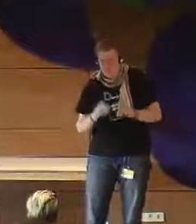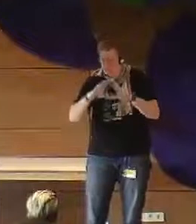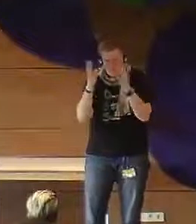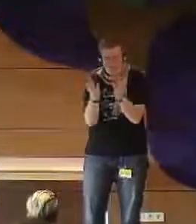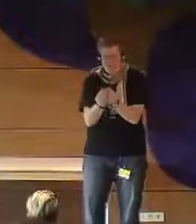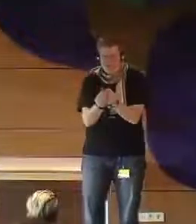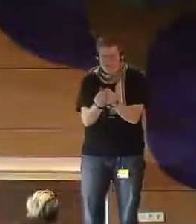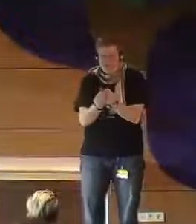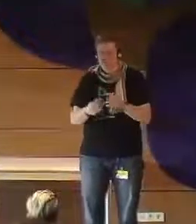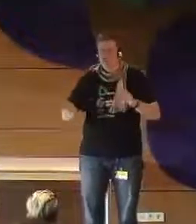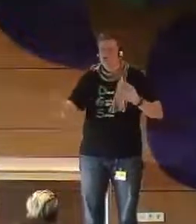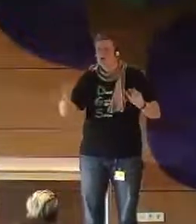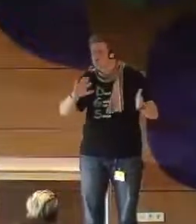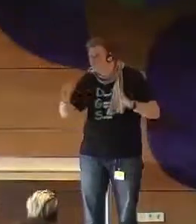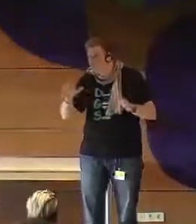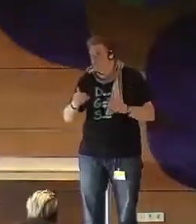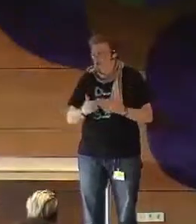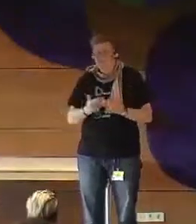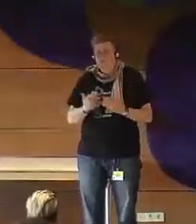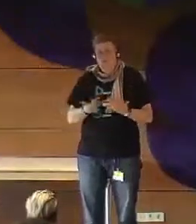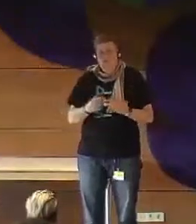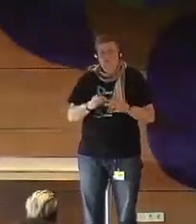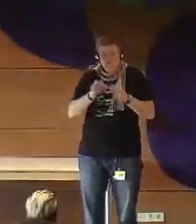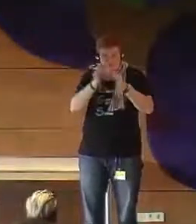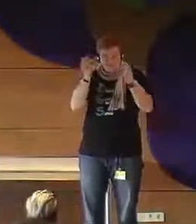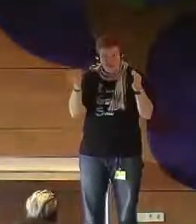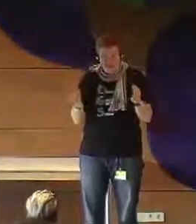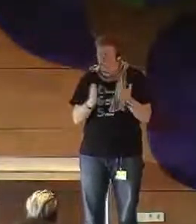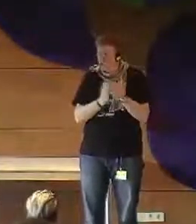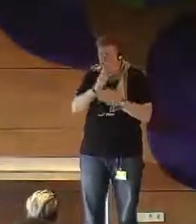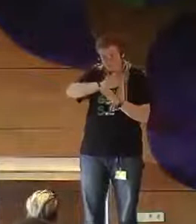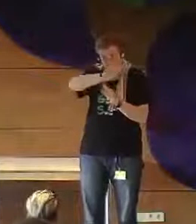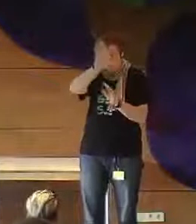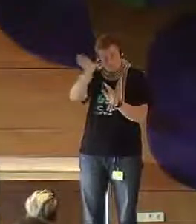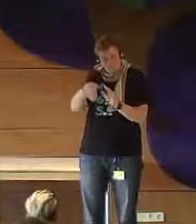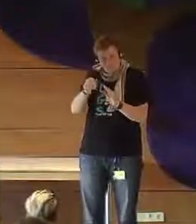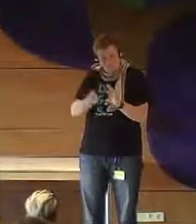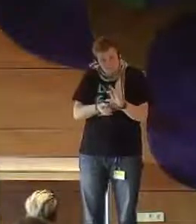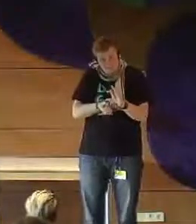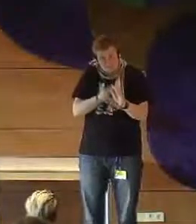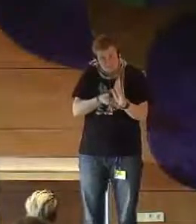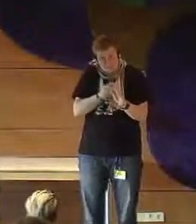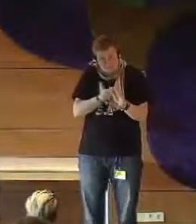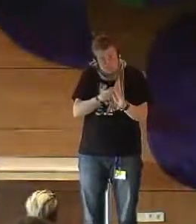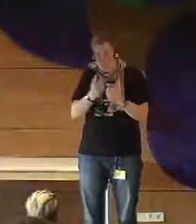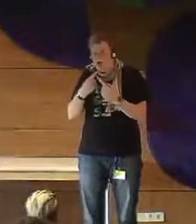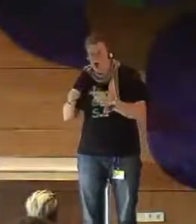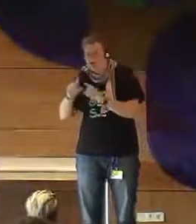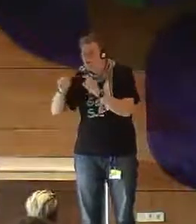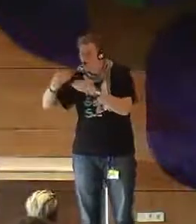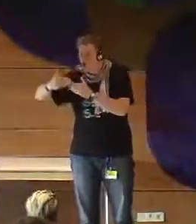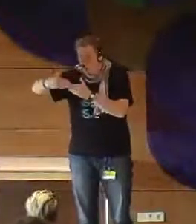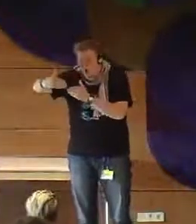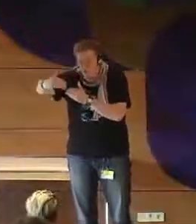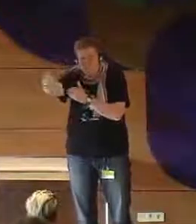in lots of pulses. Some are produced over weeks and weeks. So a single blood test doesn't always give you the information you want. It's probably